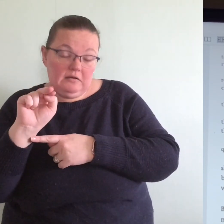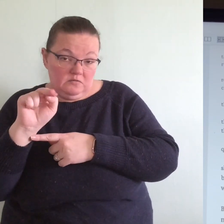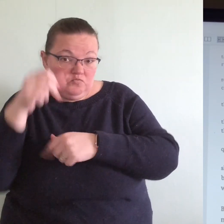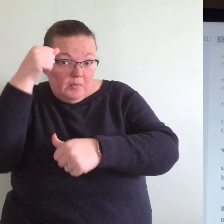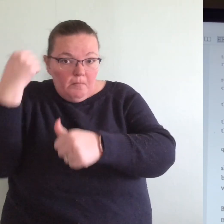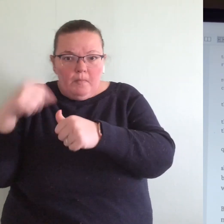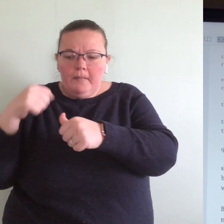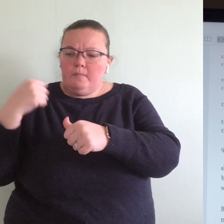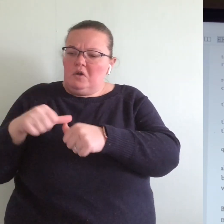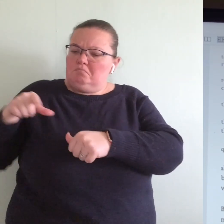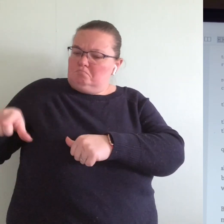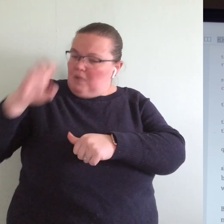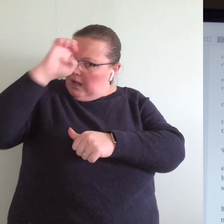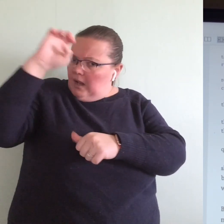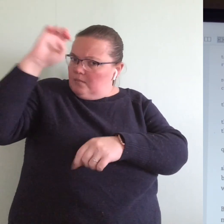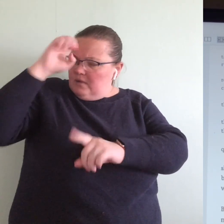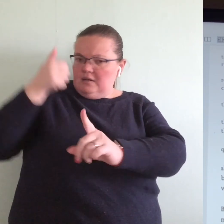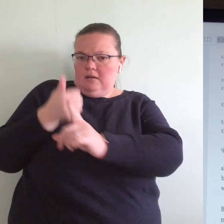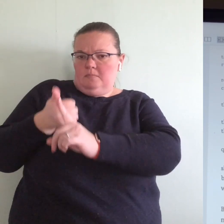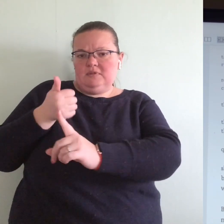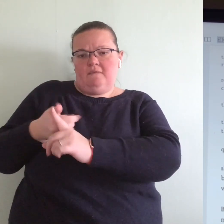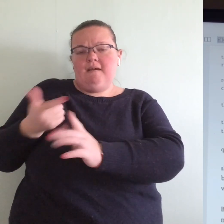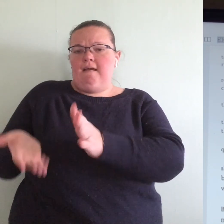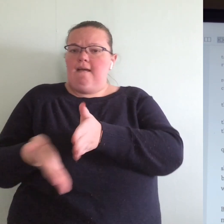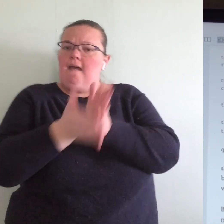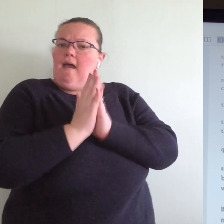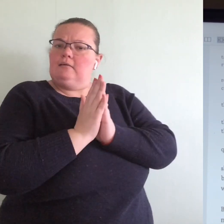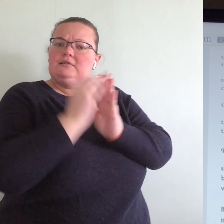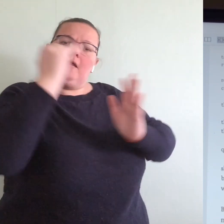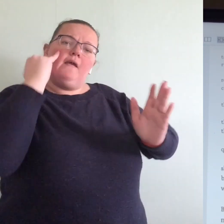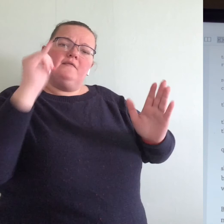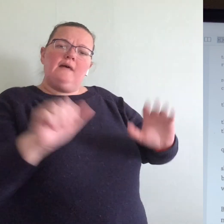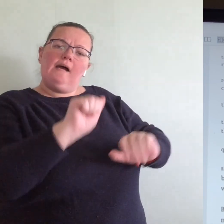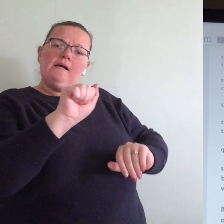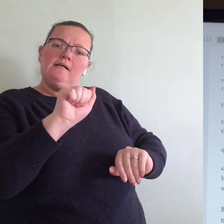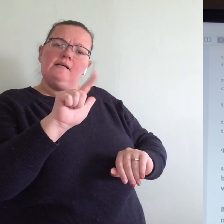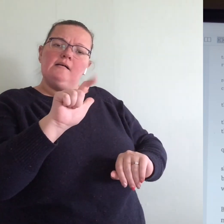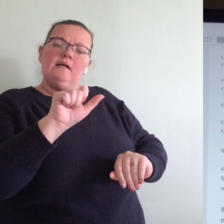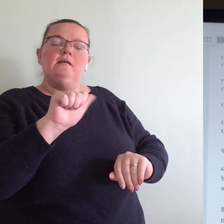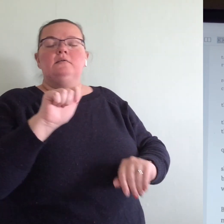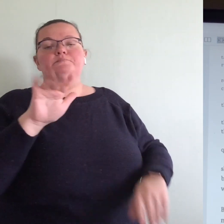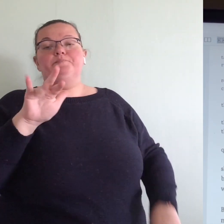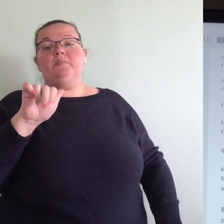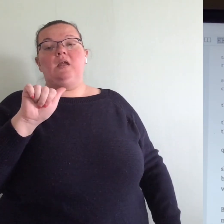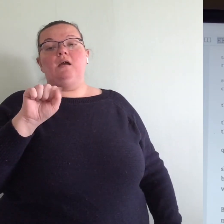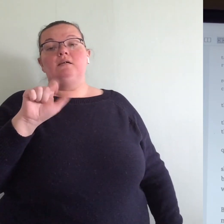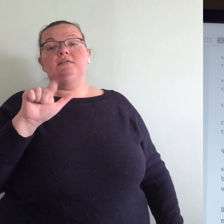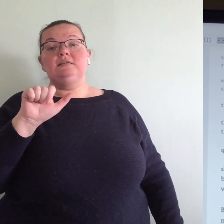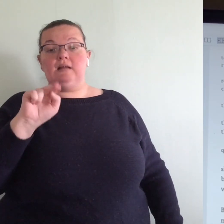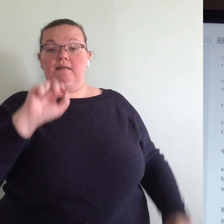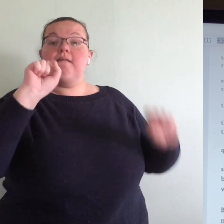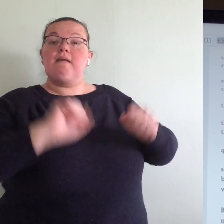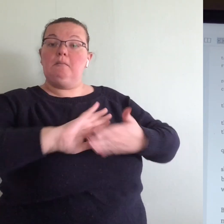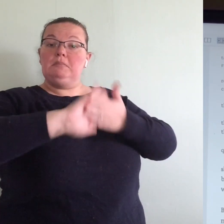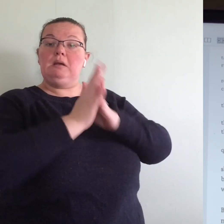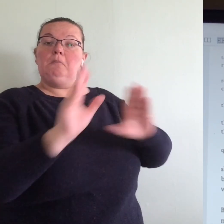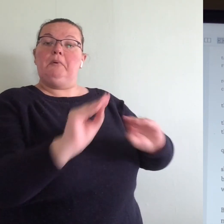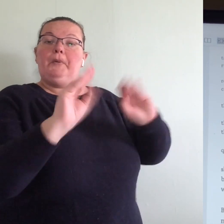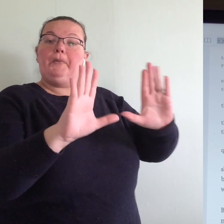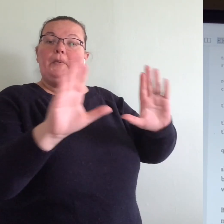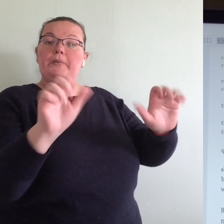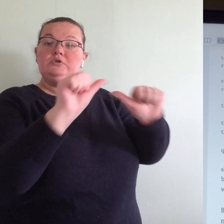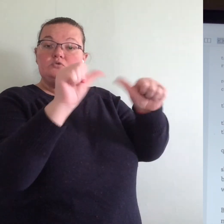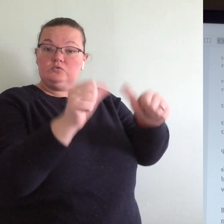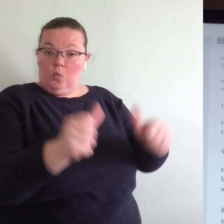miserably. Don't you remember? It was he who asked whether the witch couldn't turn Aslan into stone, too? So